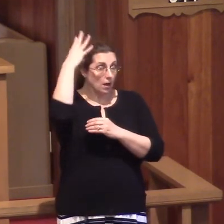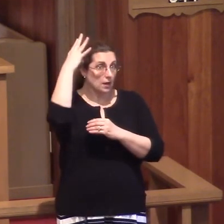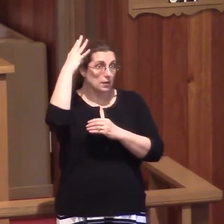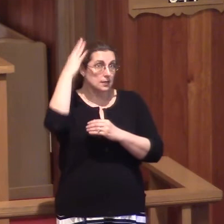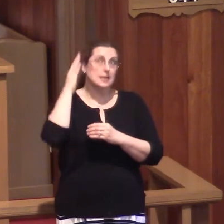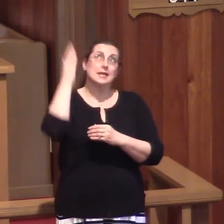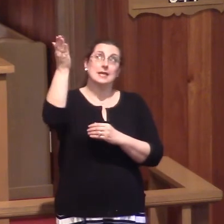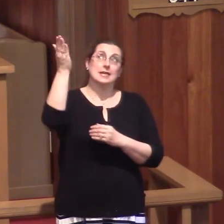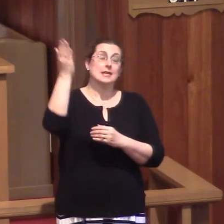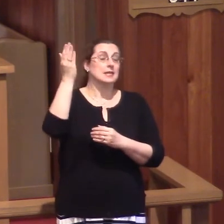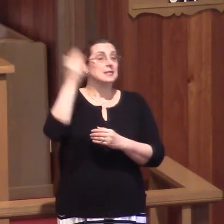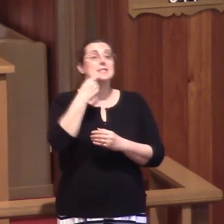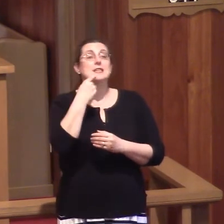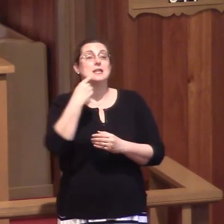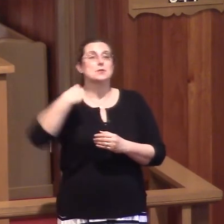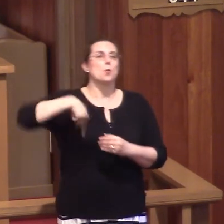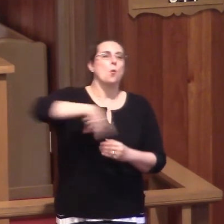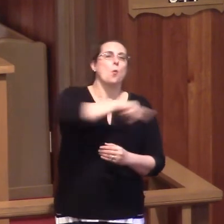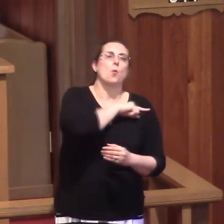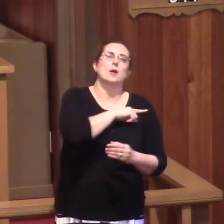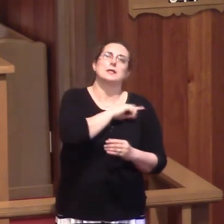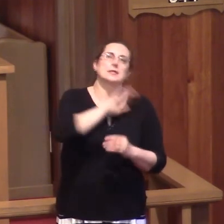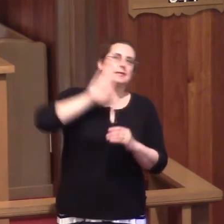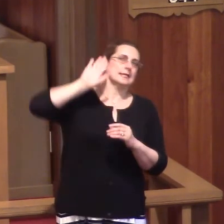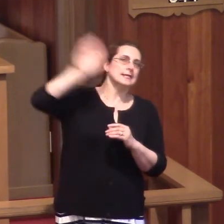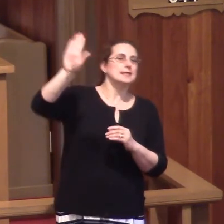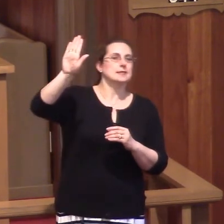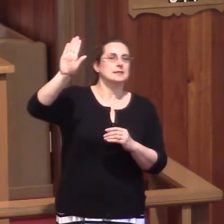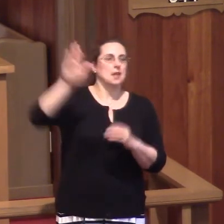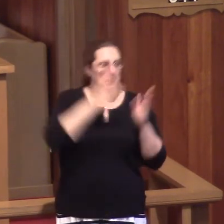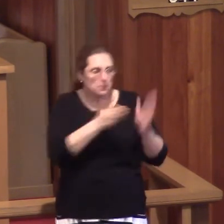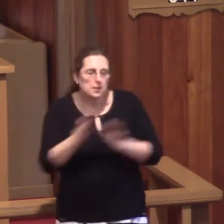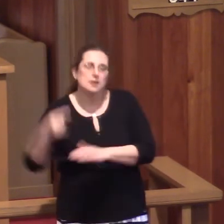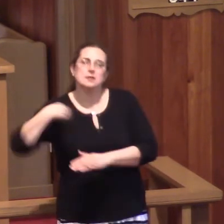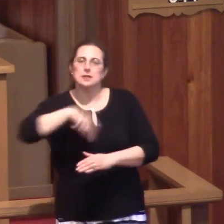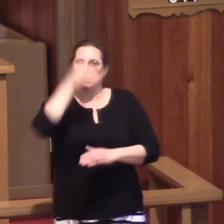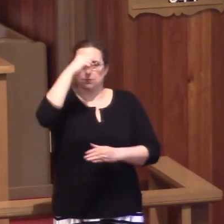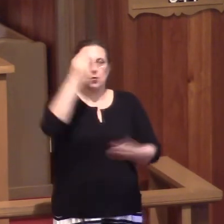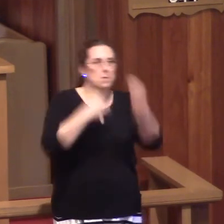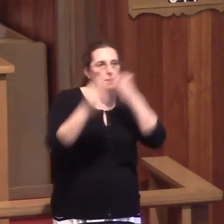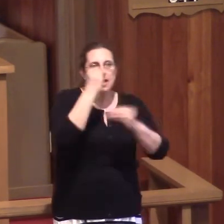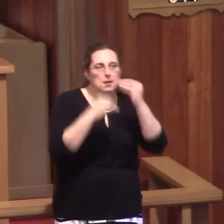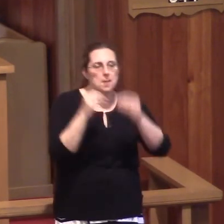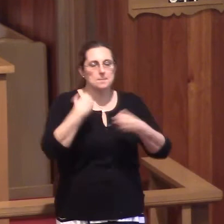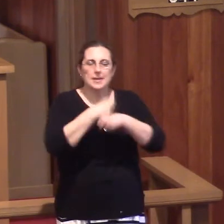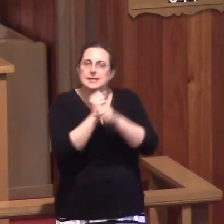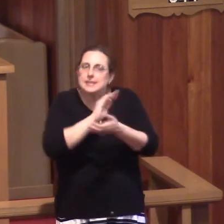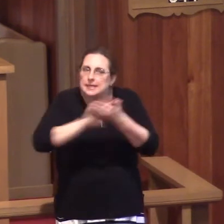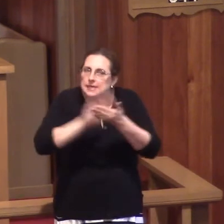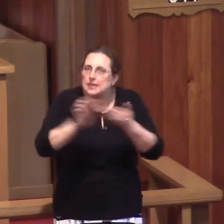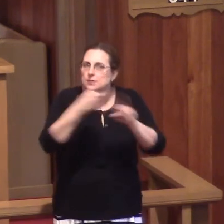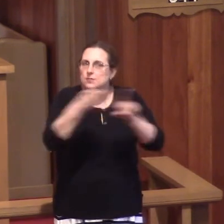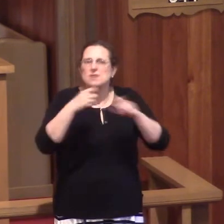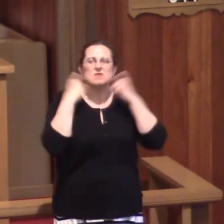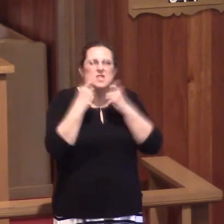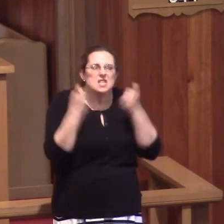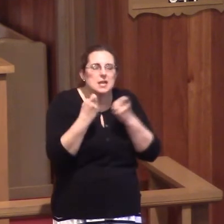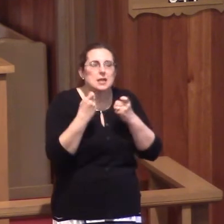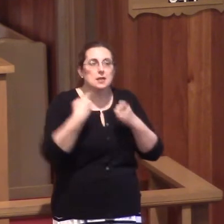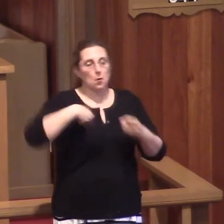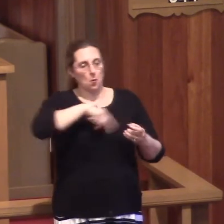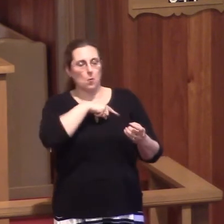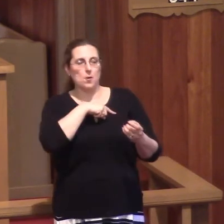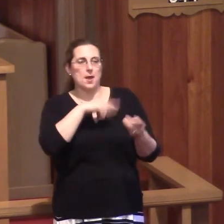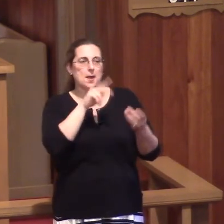his own And he pours He prepares us For the banquet. He cleanses us From all our sins And makes us Perfect